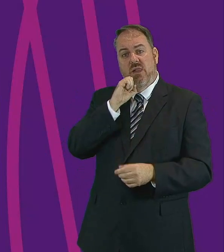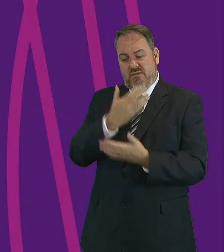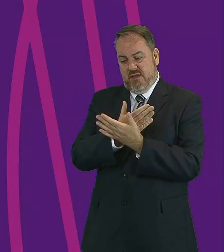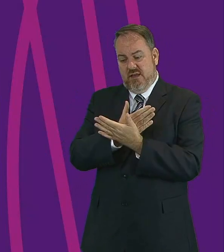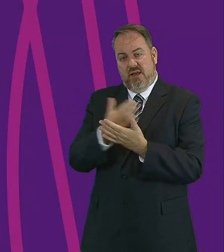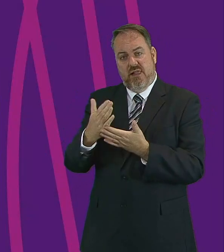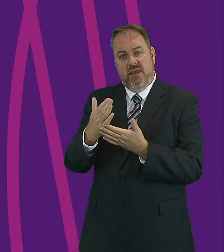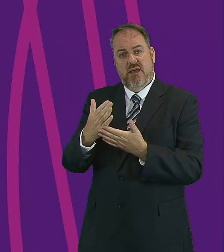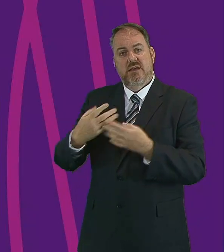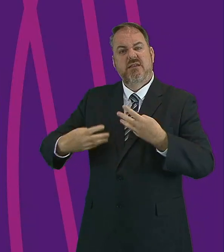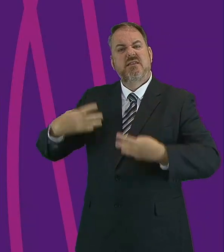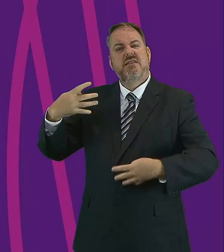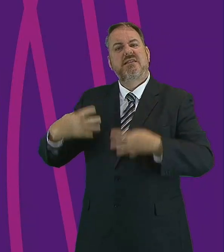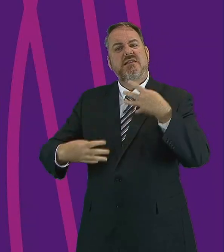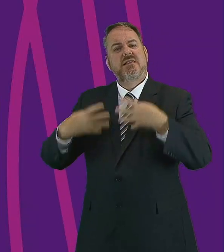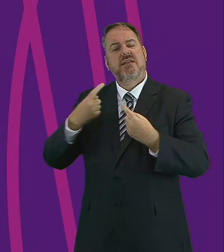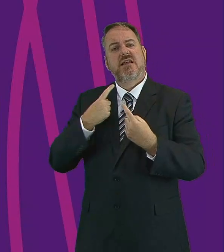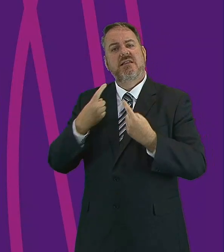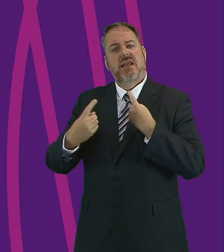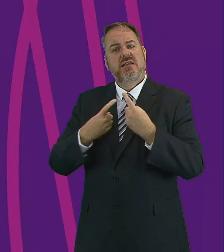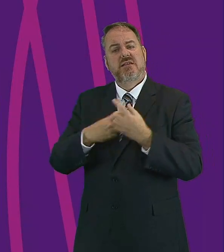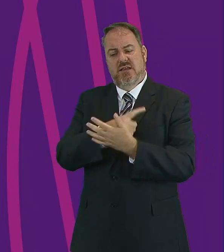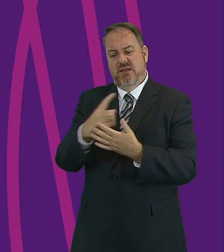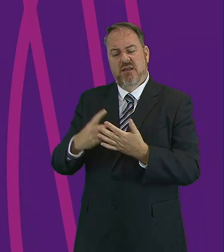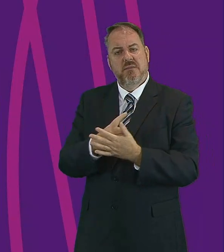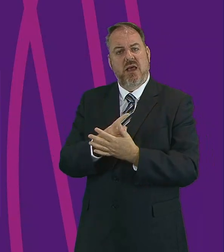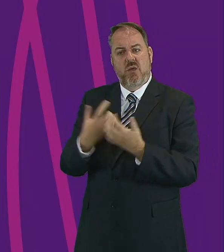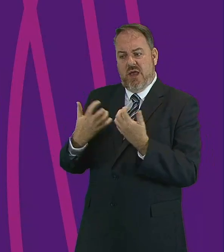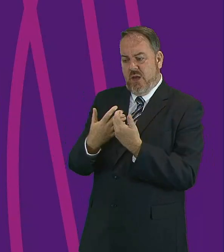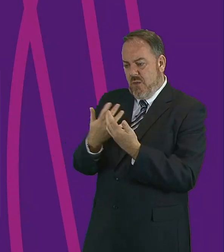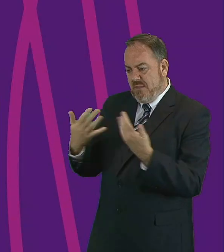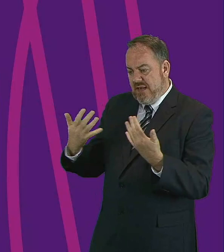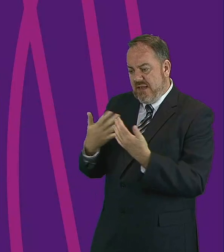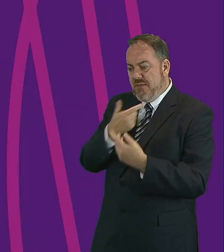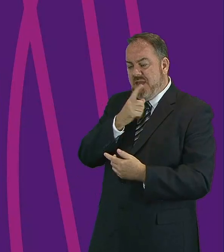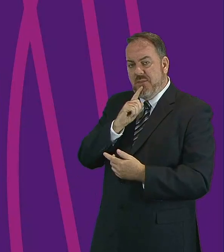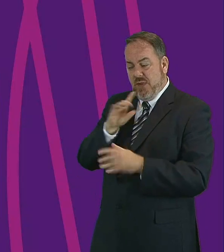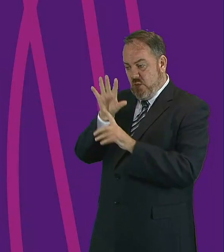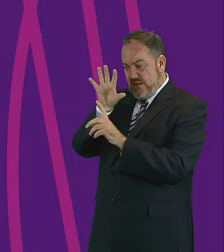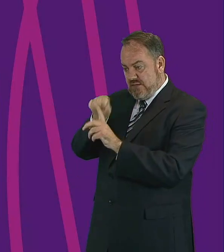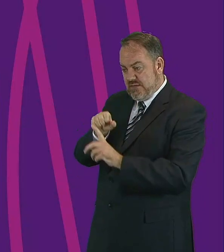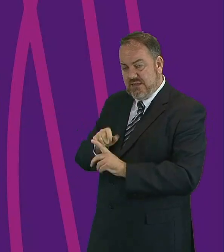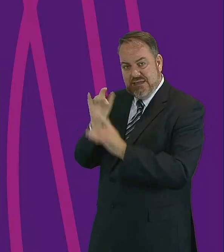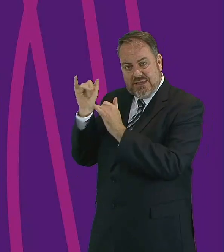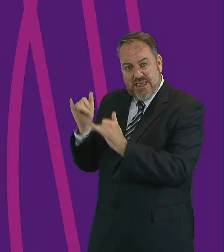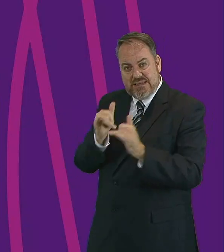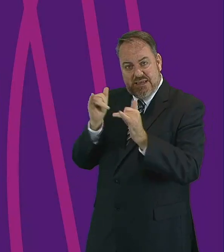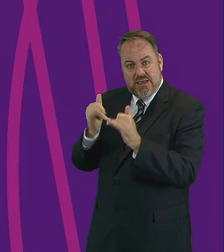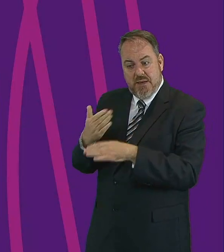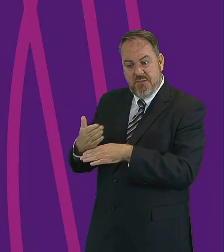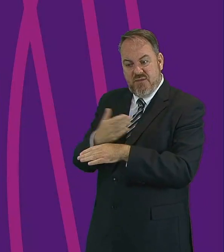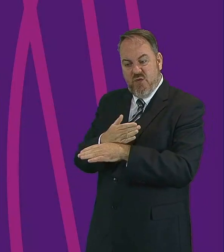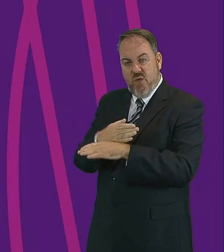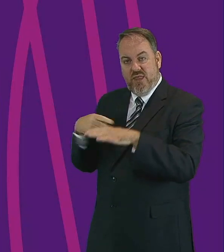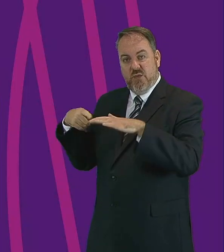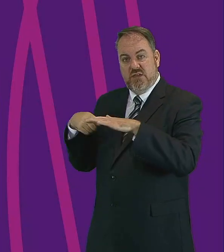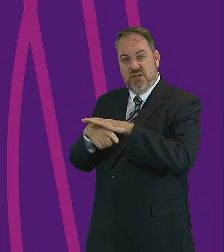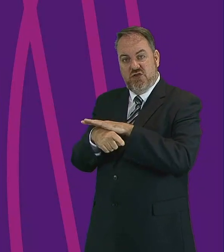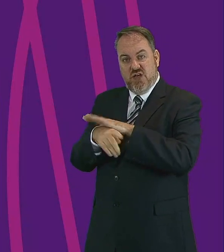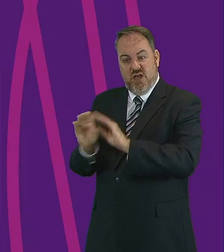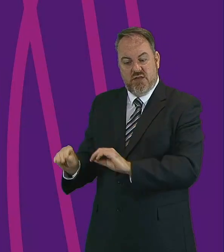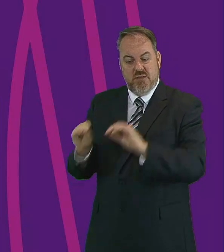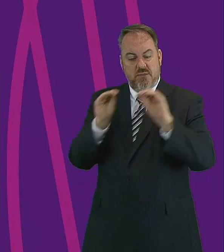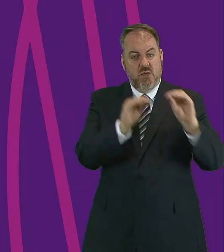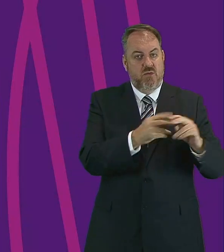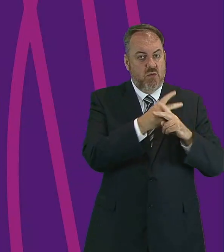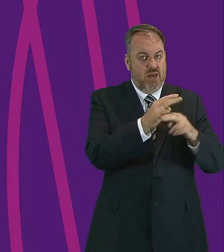validated statistics on patients tested prior to discharge into care homes and the outcome and the date of that test, so that we know exactly